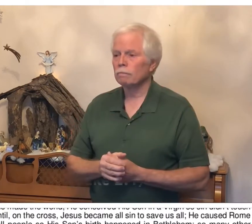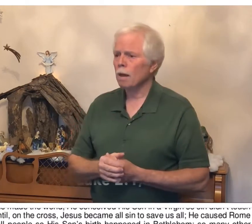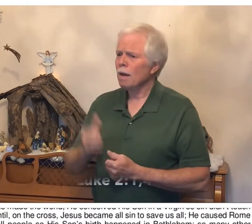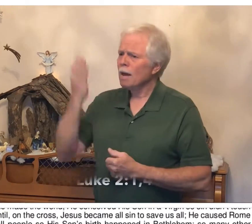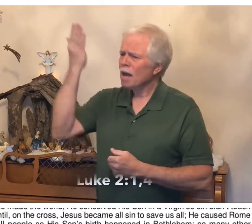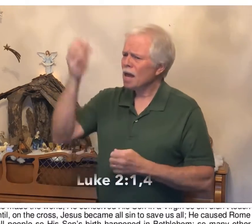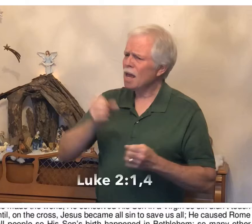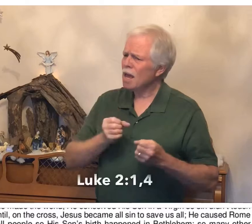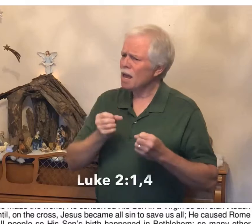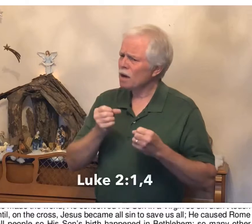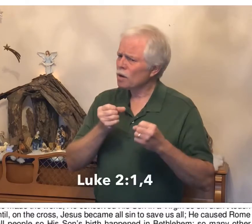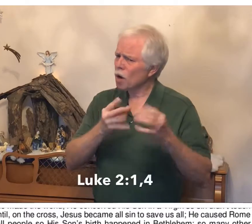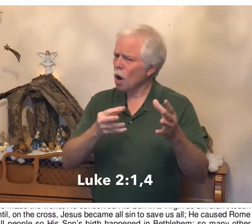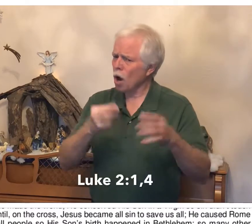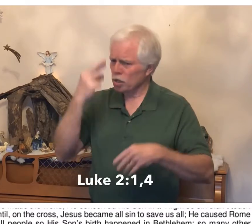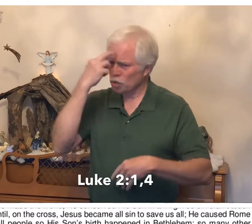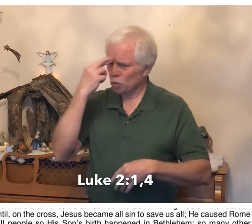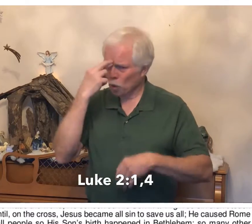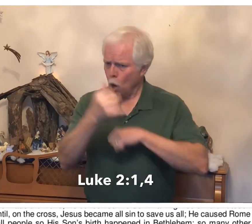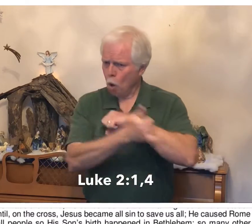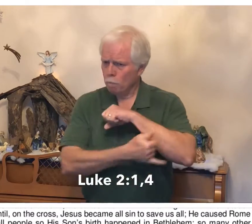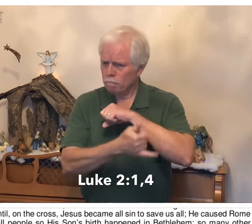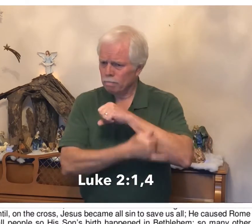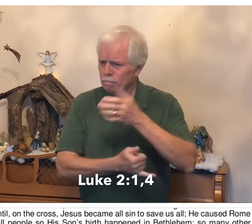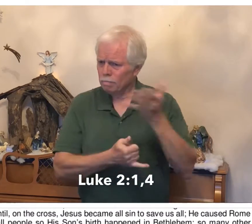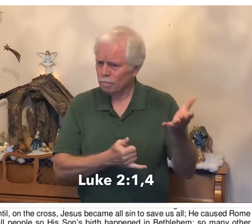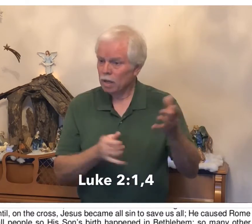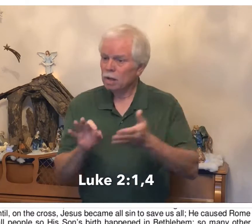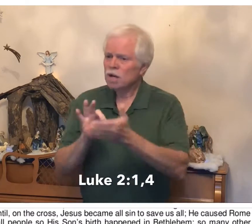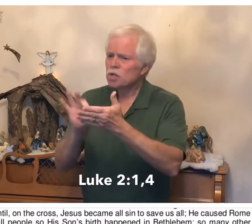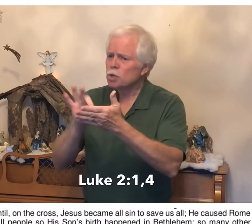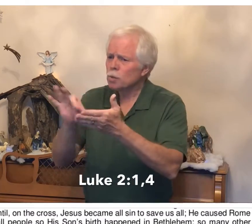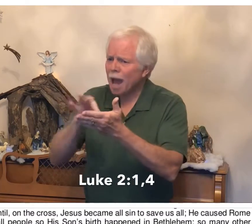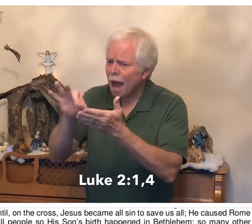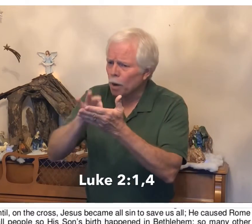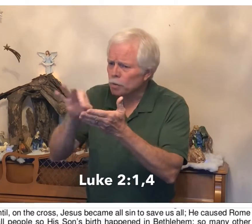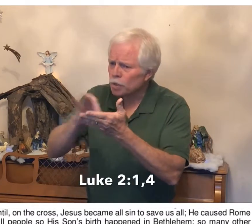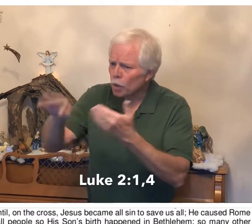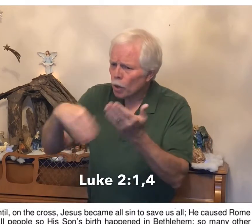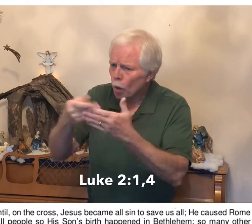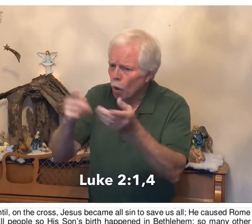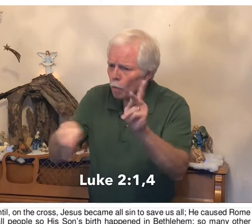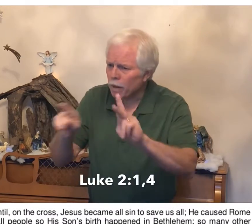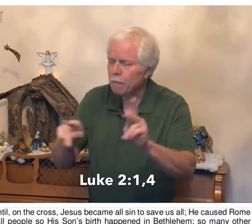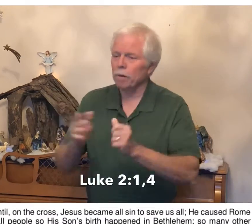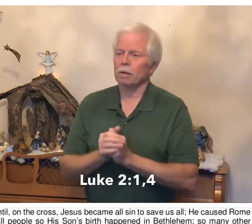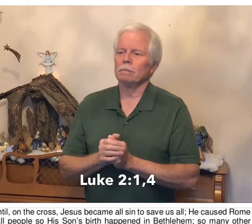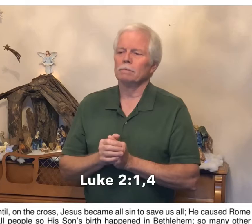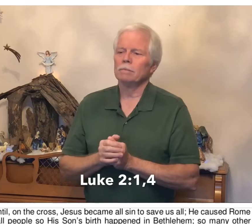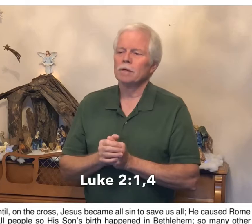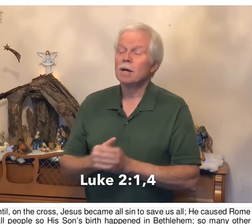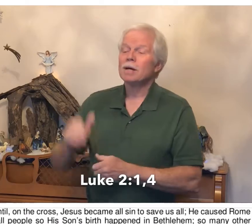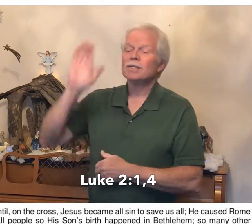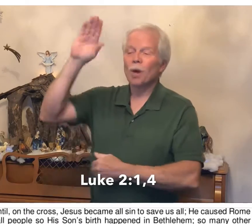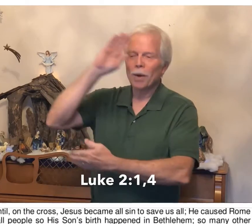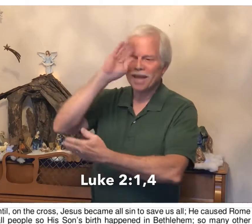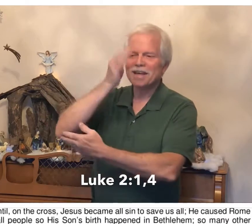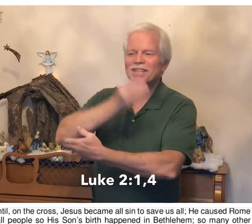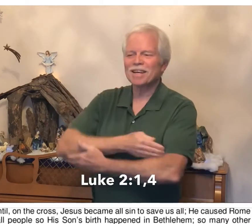He caused Rome to count all people. So his